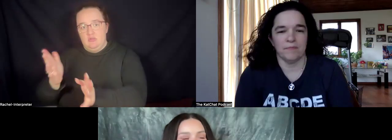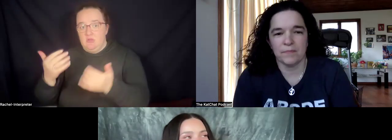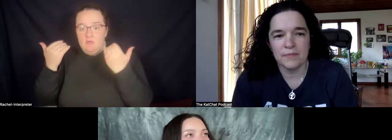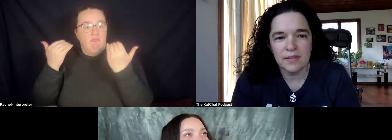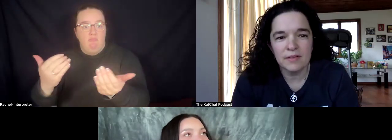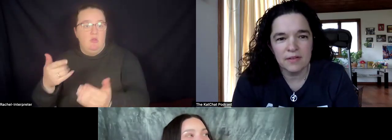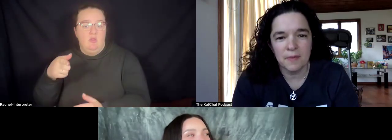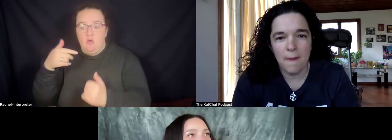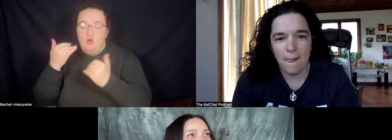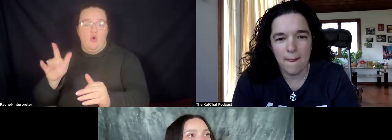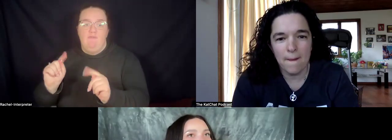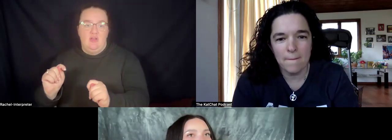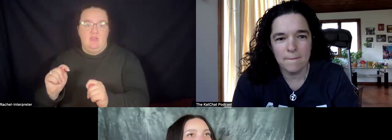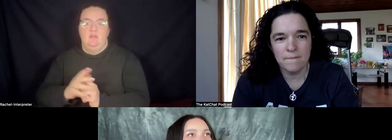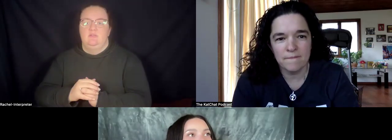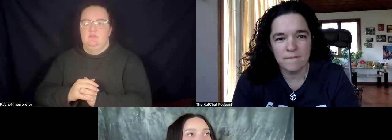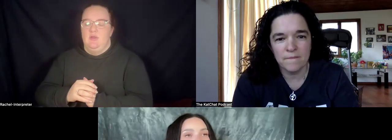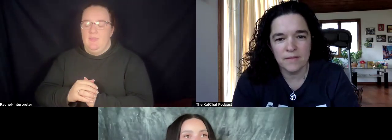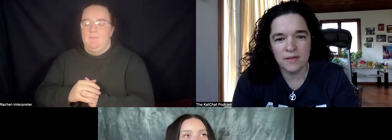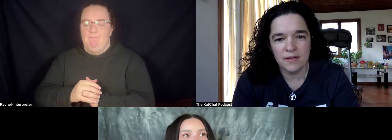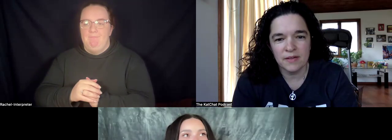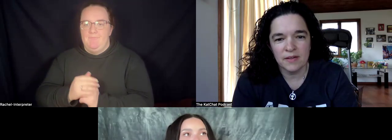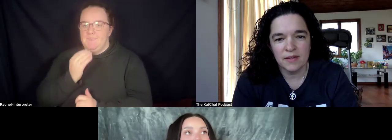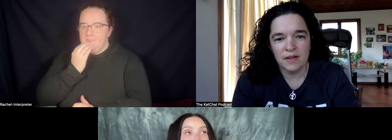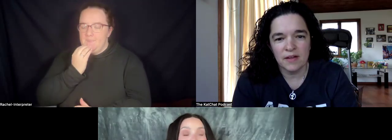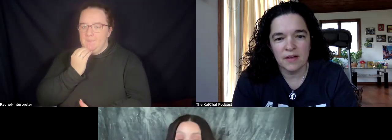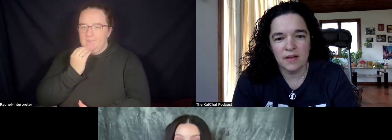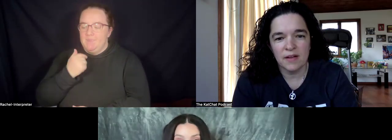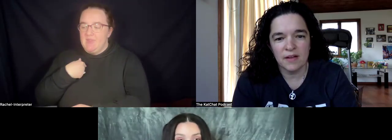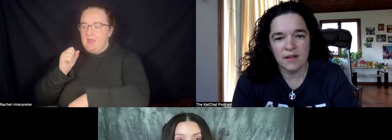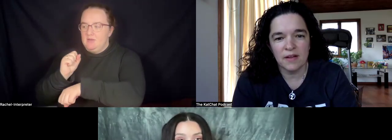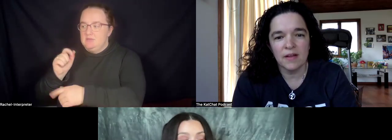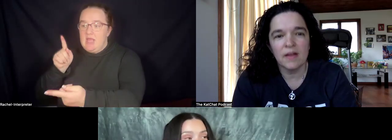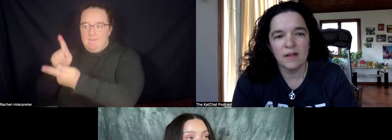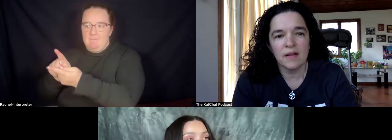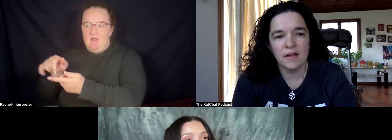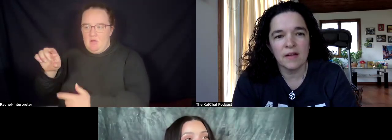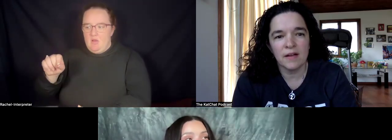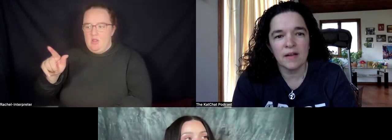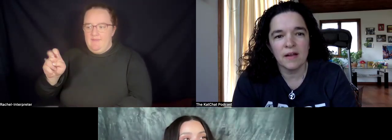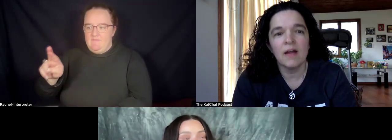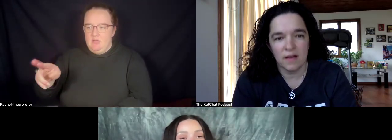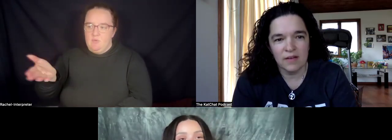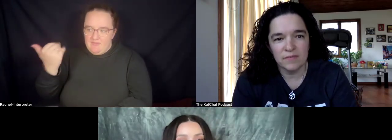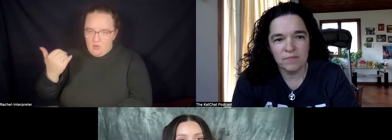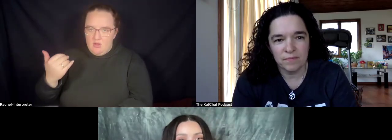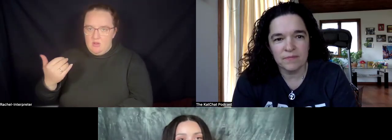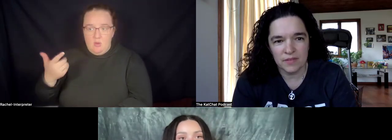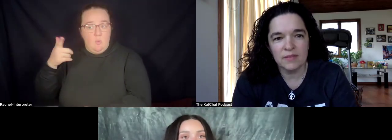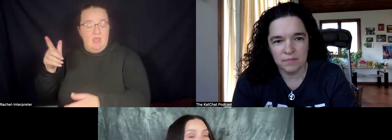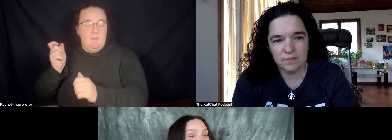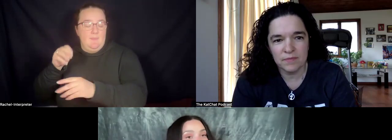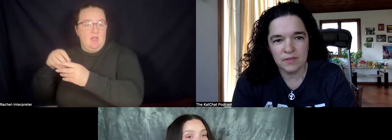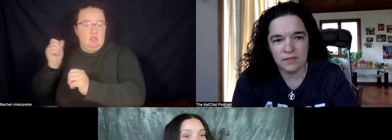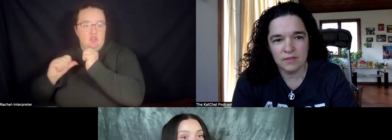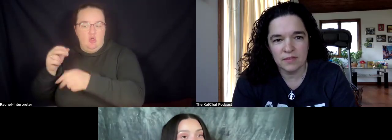go for it. So I was working with, I met Olivier before. We'd actually been in a show called The Wedding Planners. We